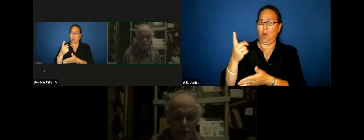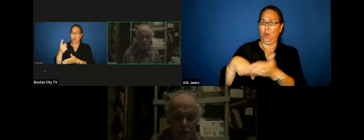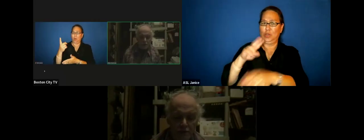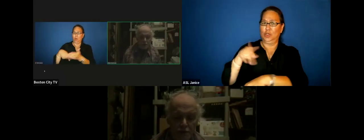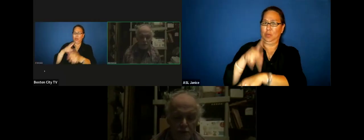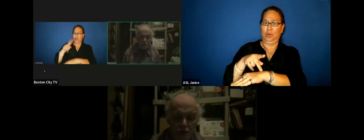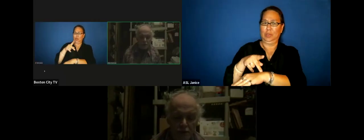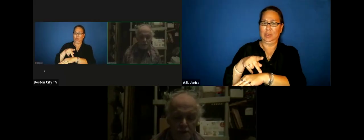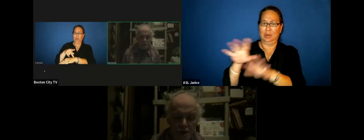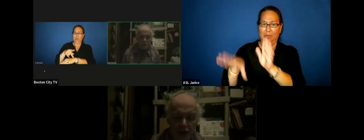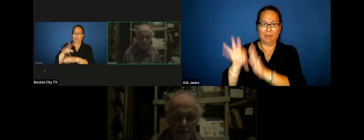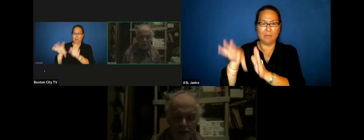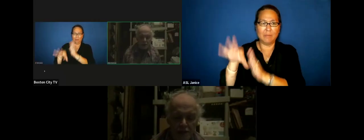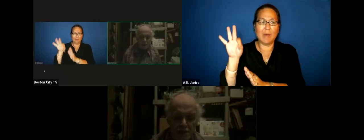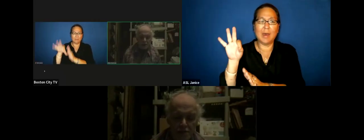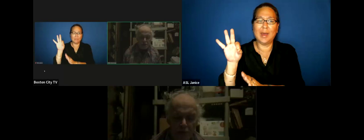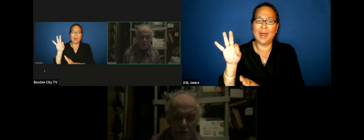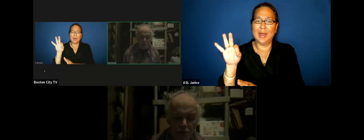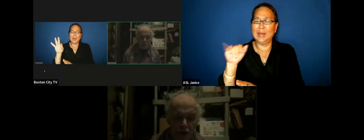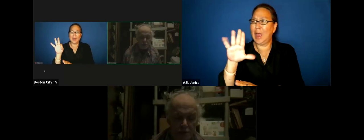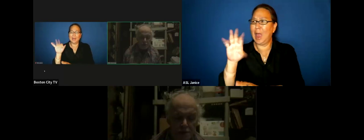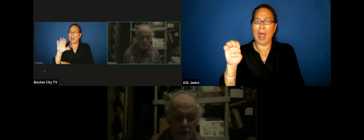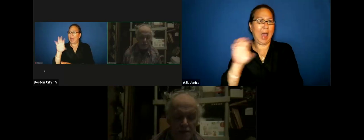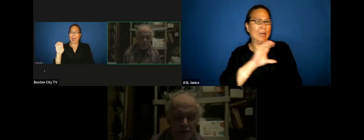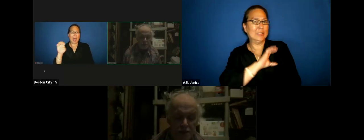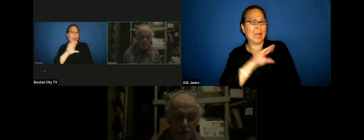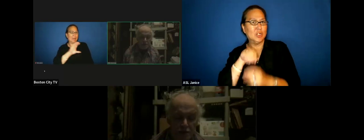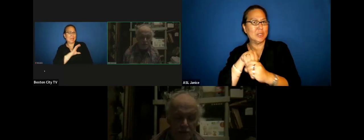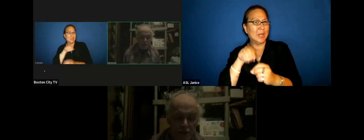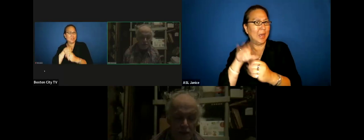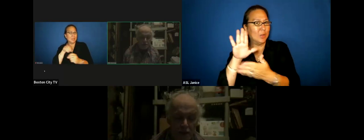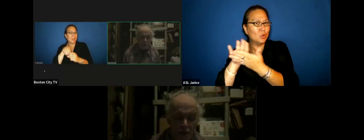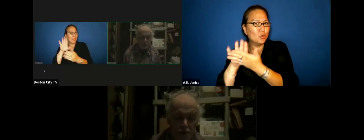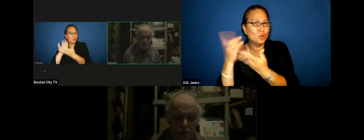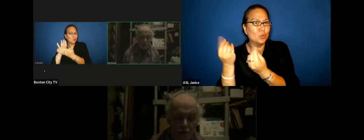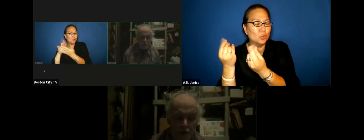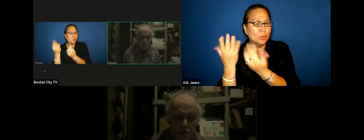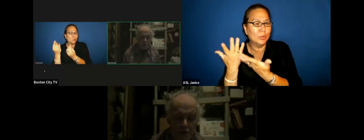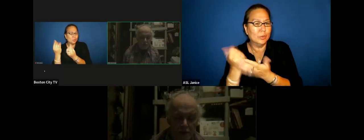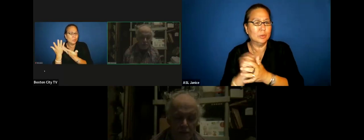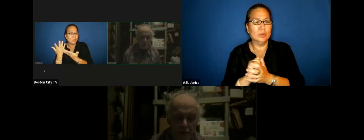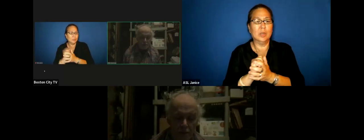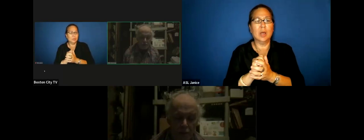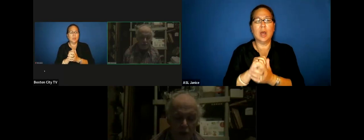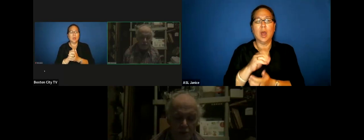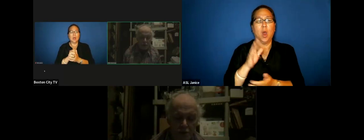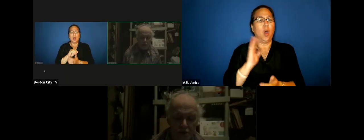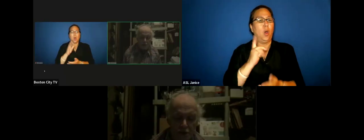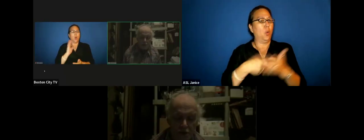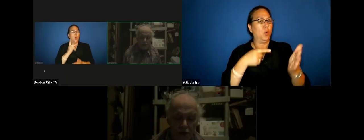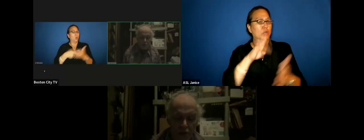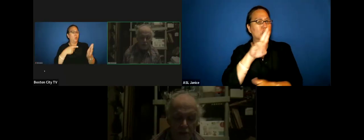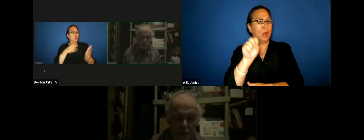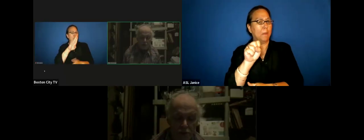should our bus drivers do if they see ICE agents at bus stops, etc.? The school committee must come up with a